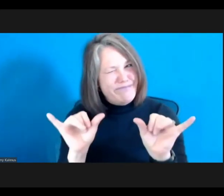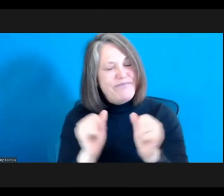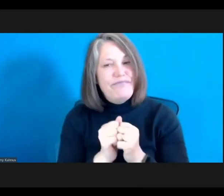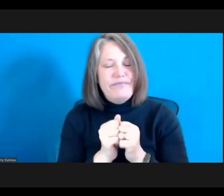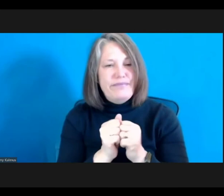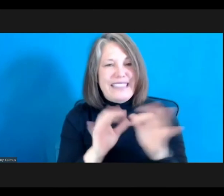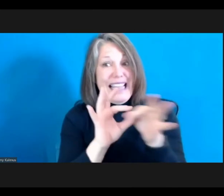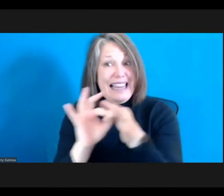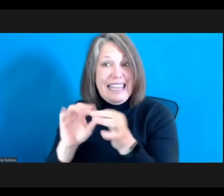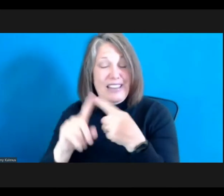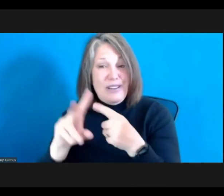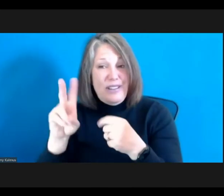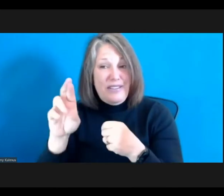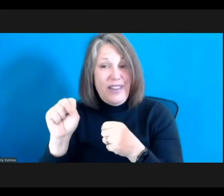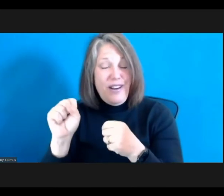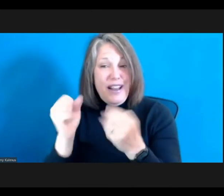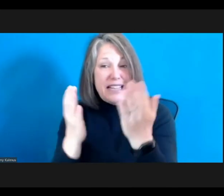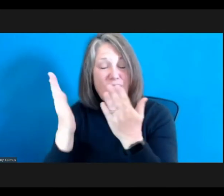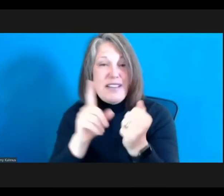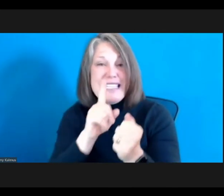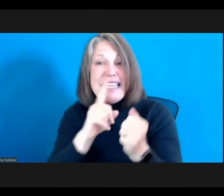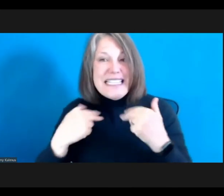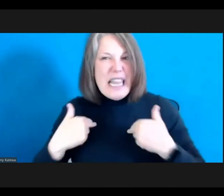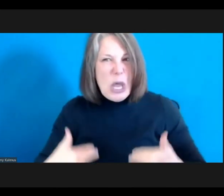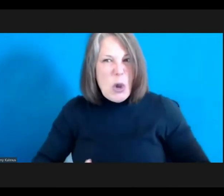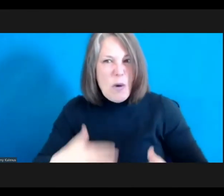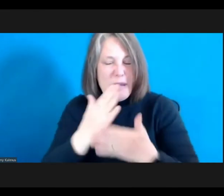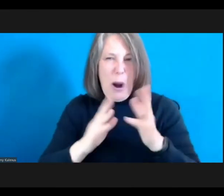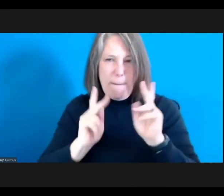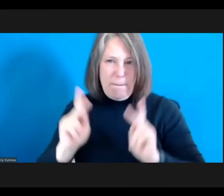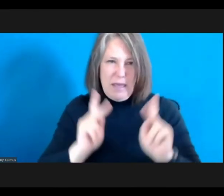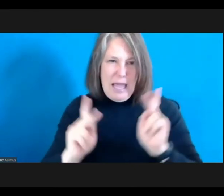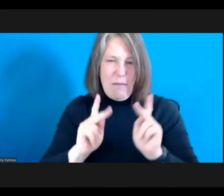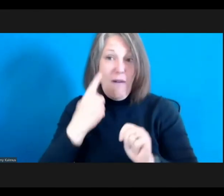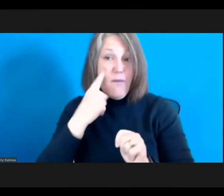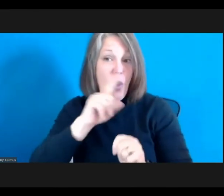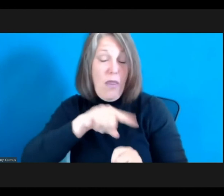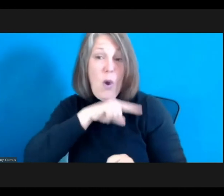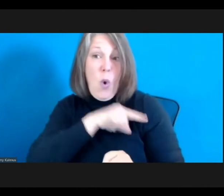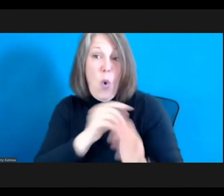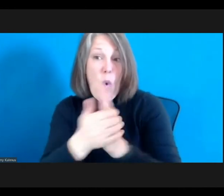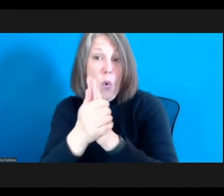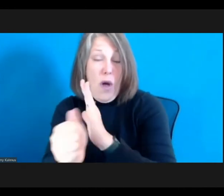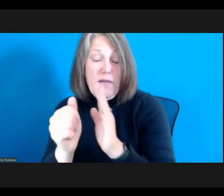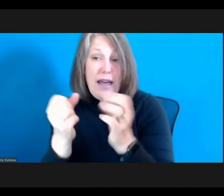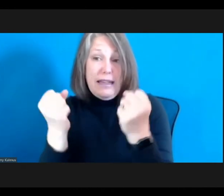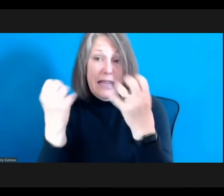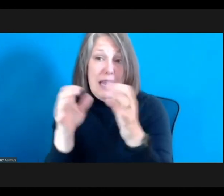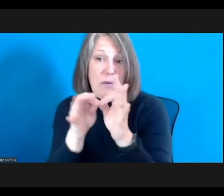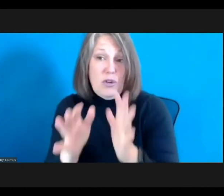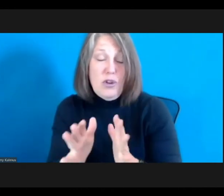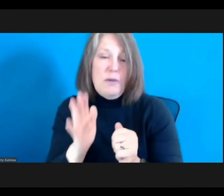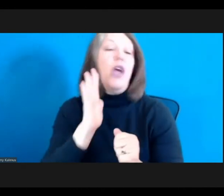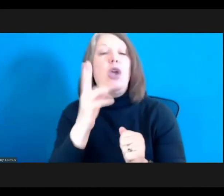Linked to this VR service is the human element of the qualified sign language interpreters. You will find